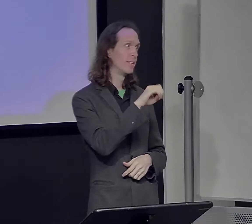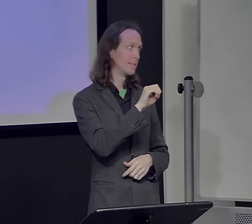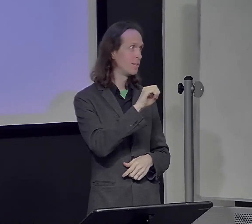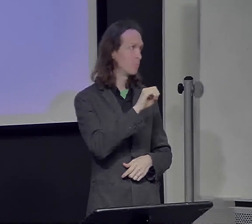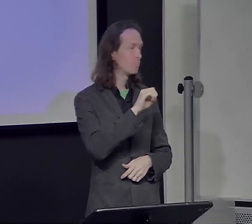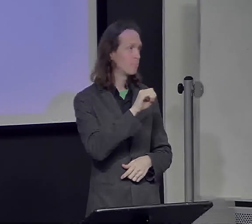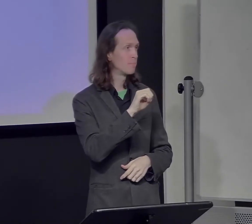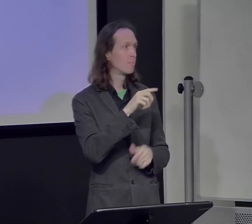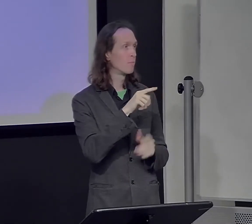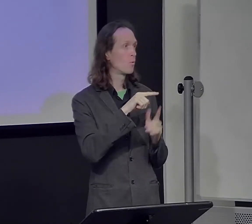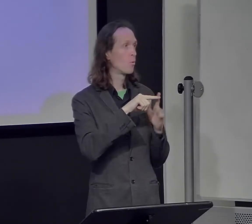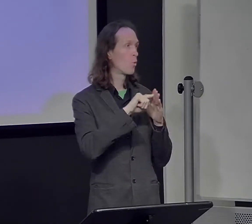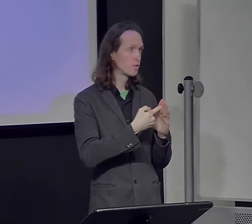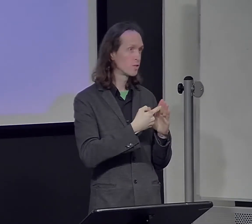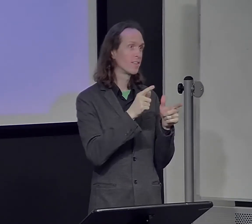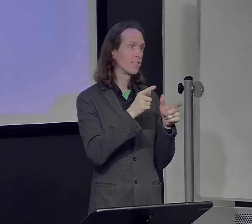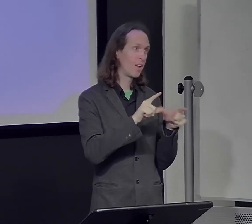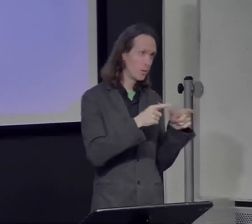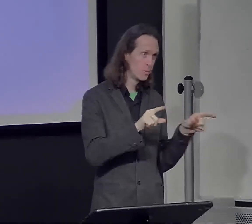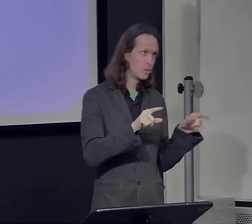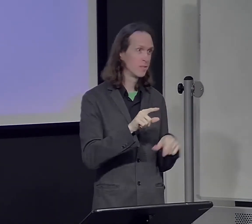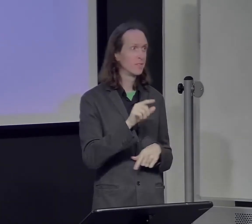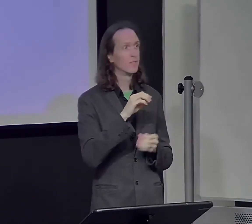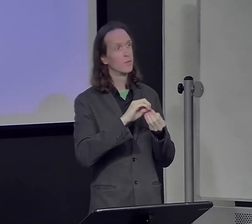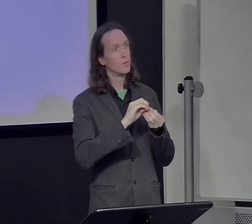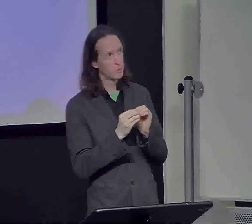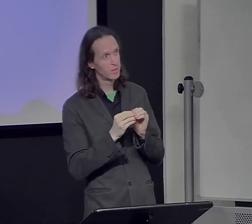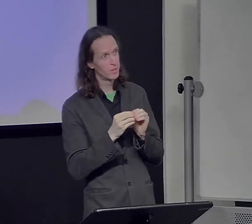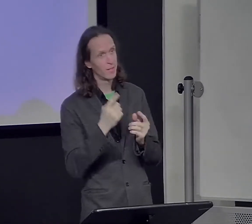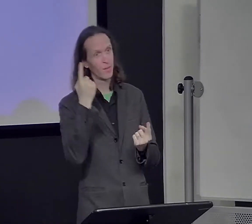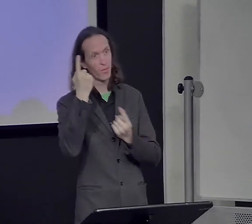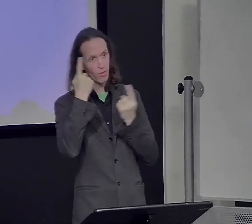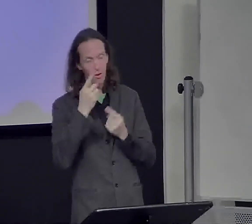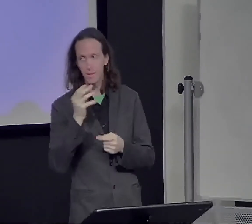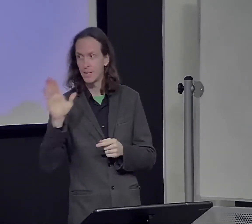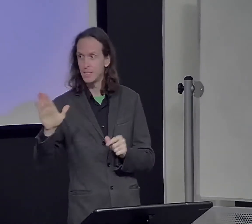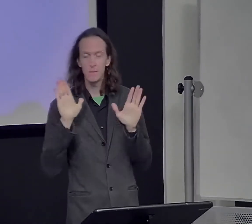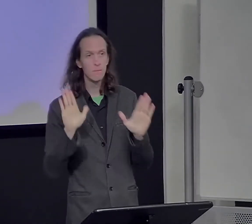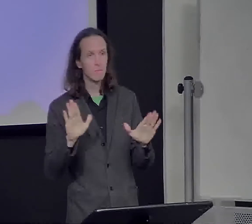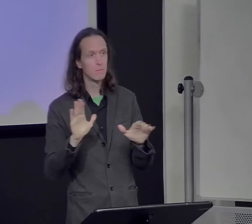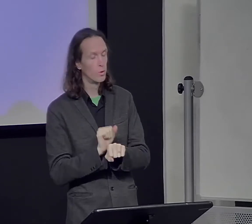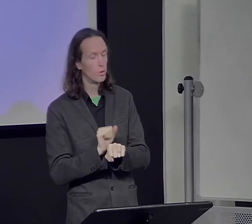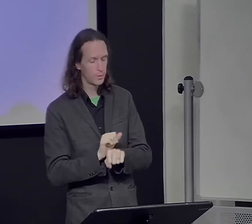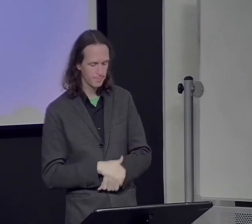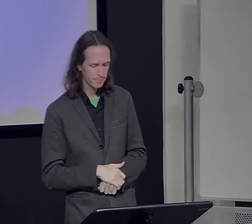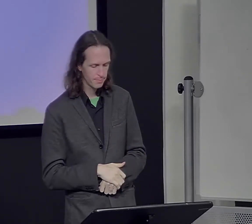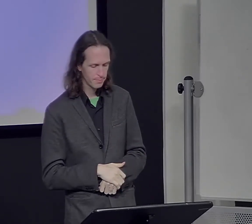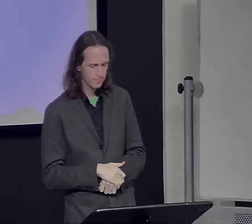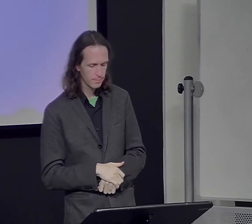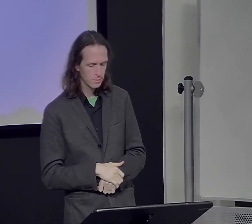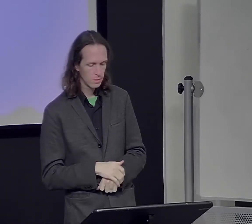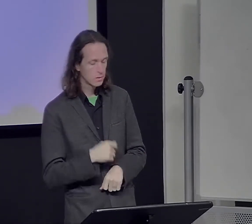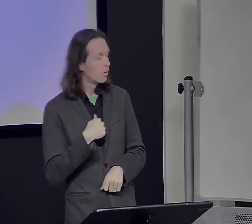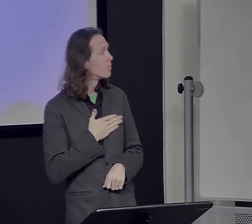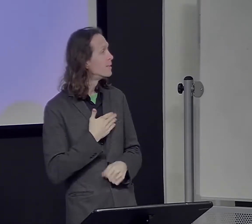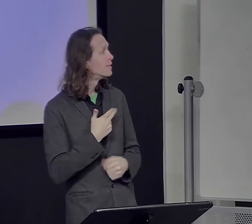clear connection really between our theme, the origins of language, numeracy, and thought, and his